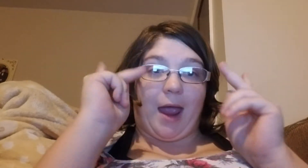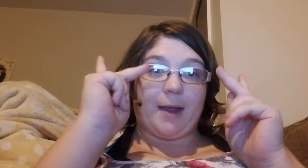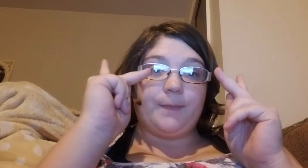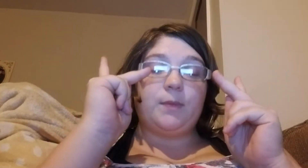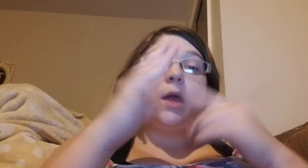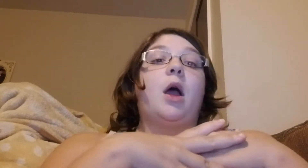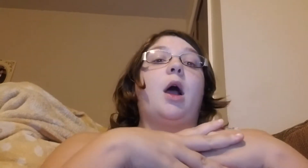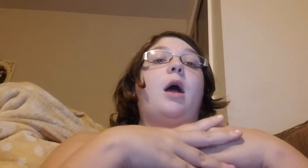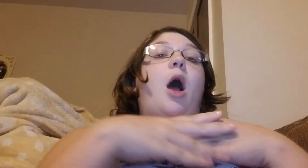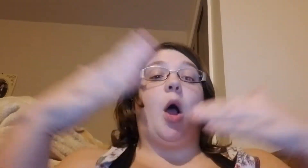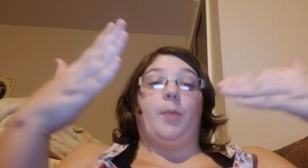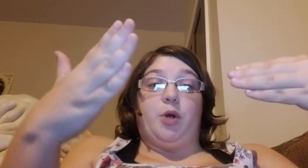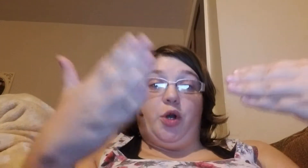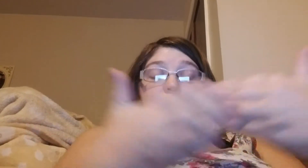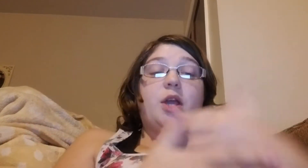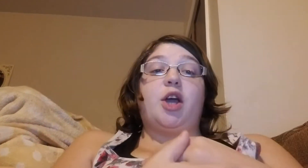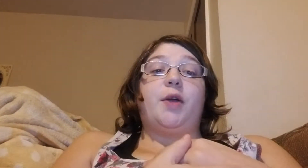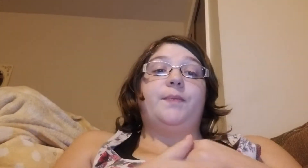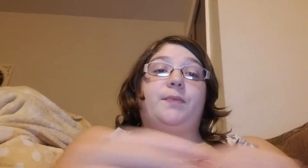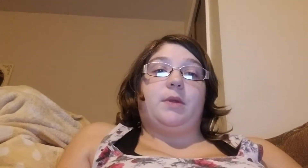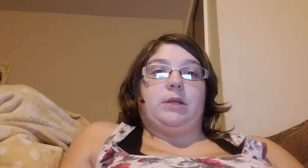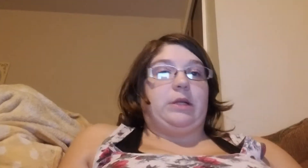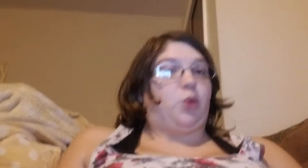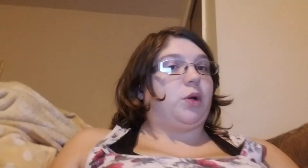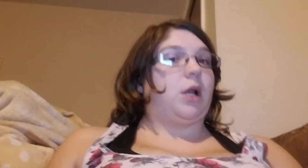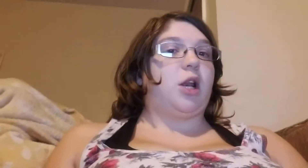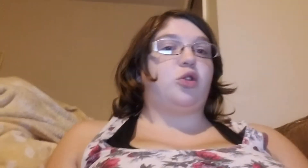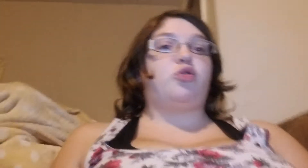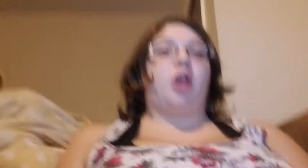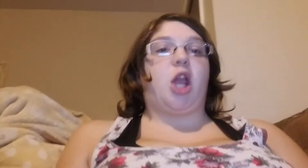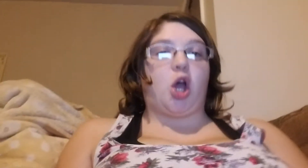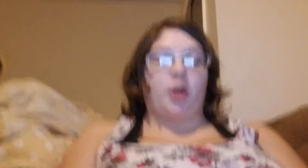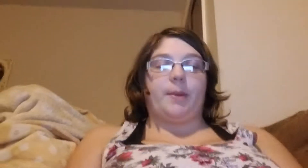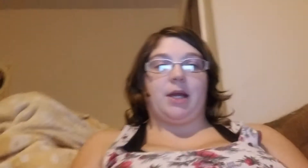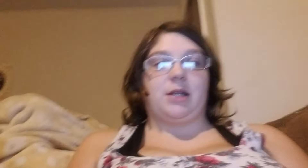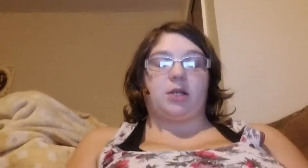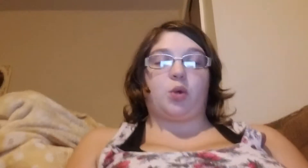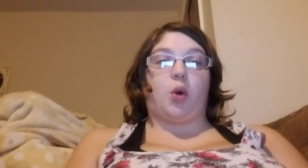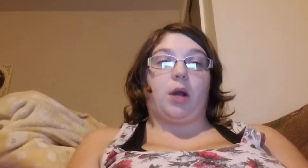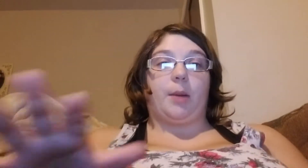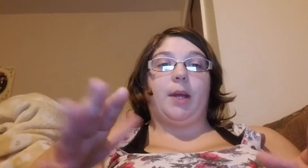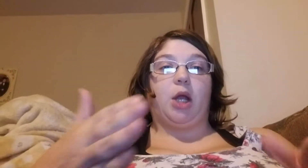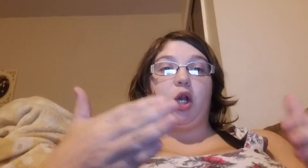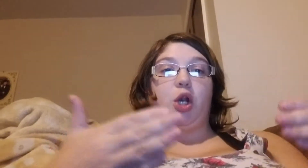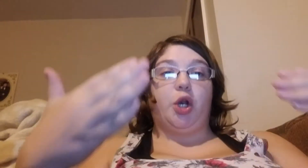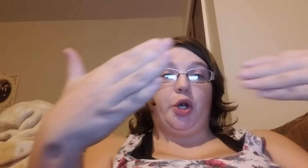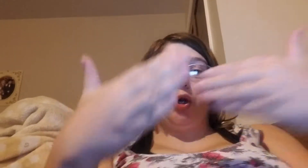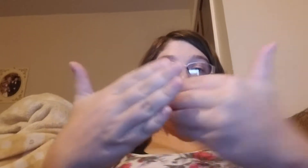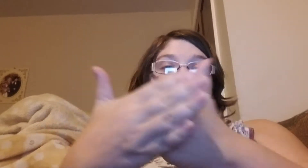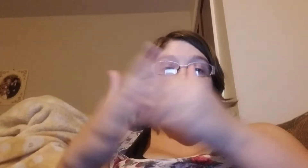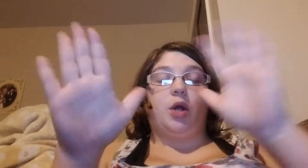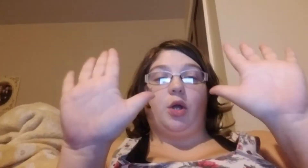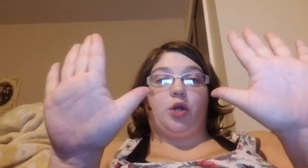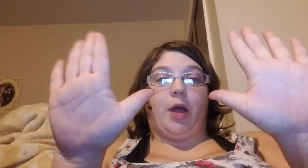Okay. New Year. This one a little trickier because it's gonna be your